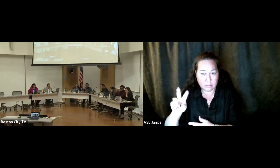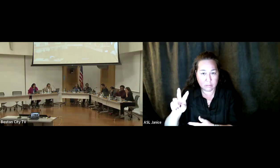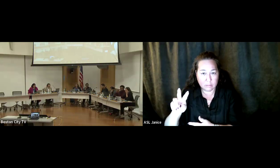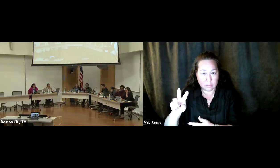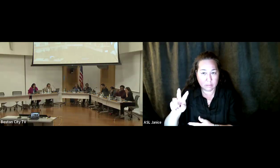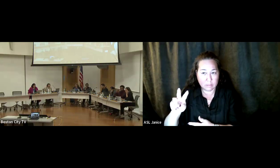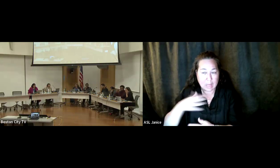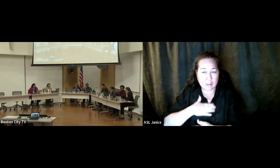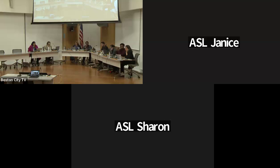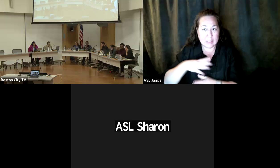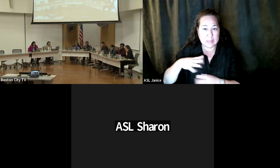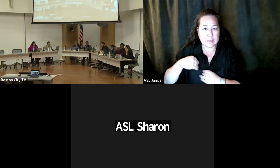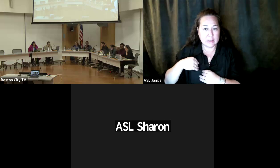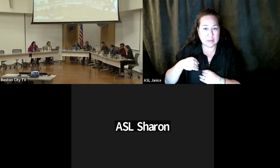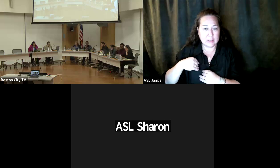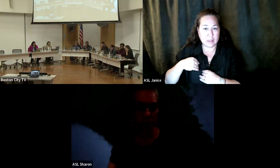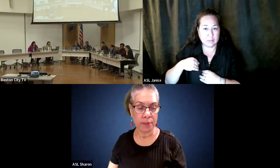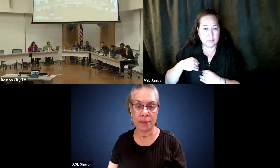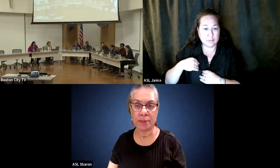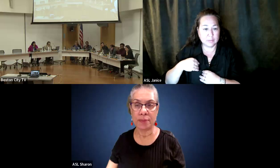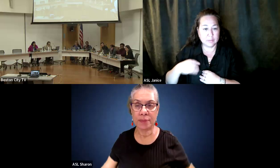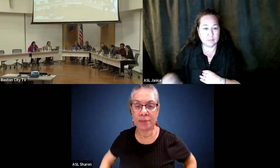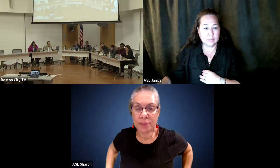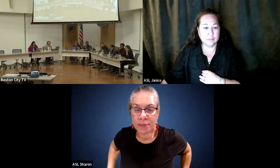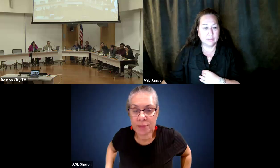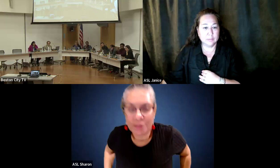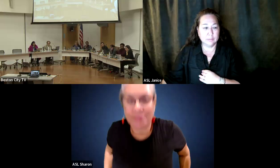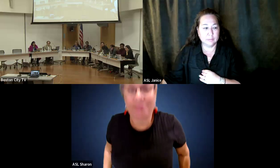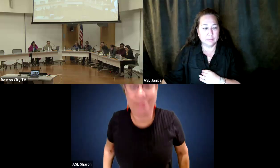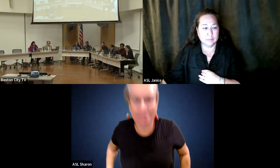please accept the prompt, Agnes.